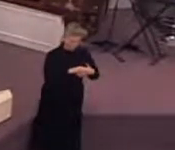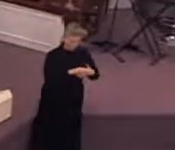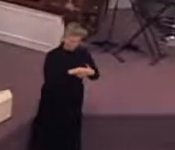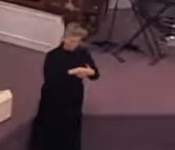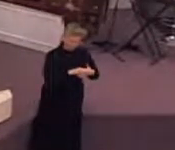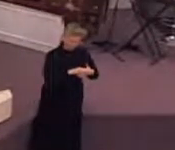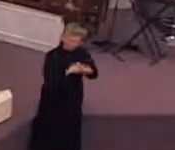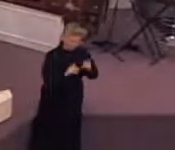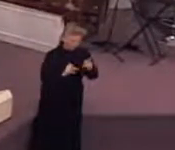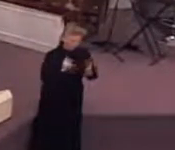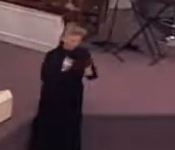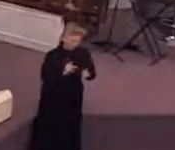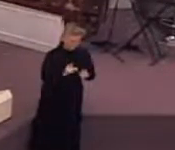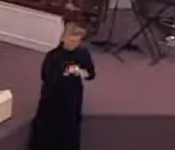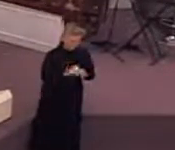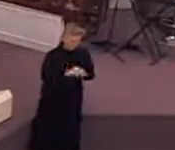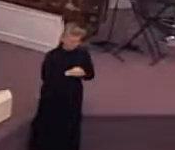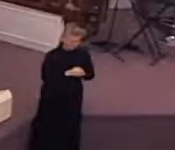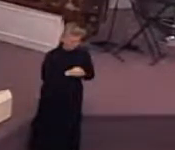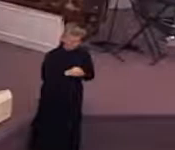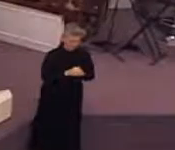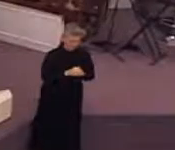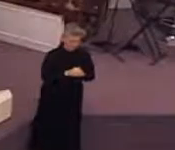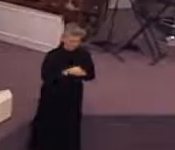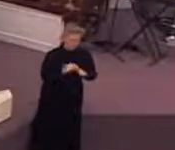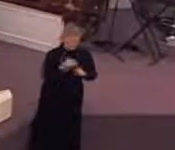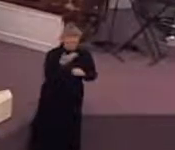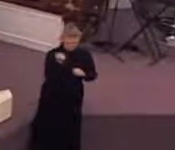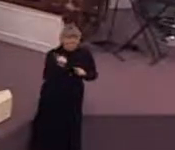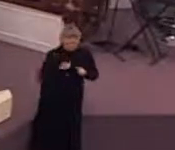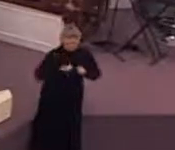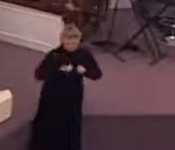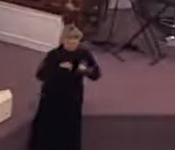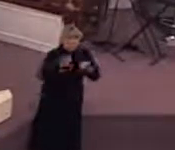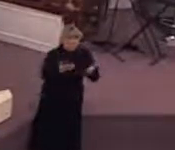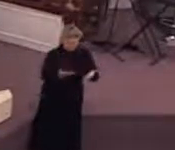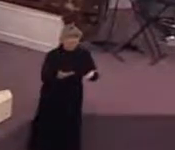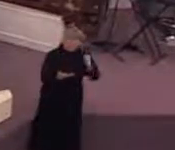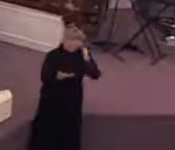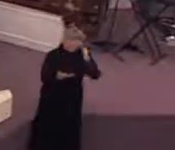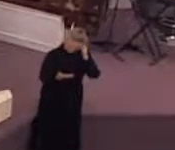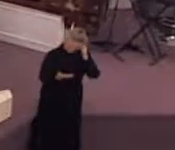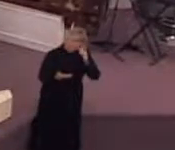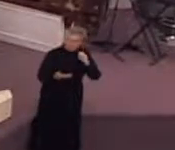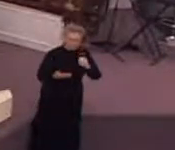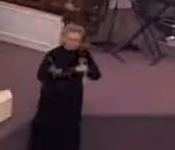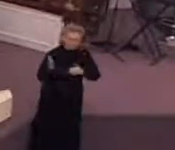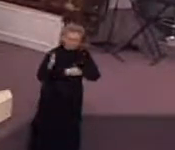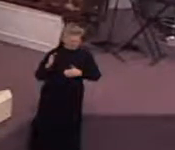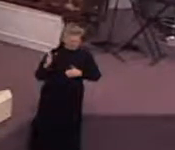We got people who have forgotten about the sacrifices of the past that's brought us to where we are today.